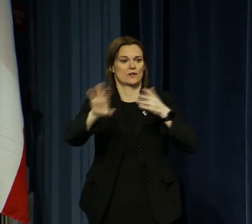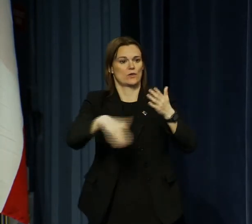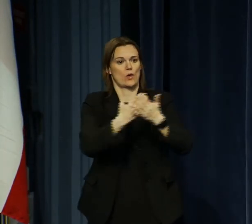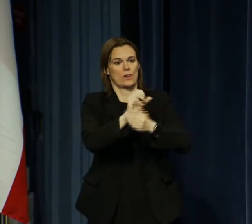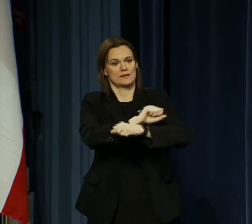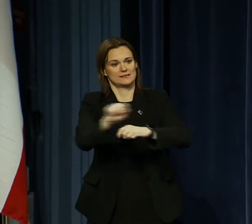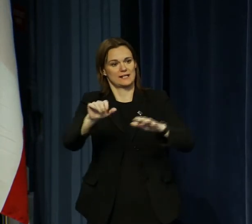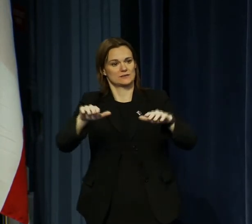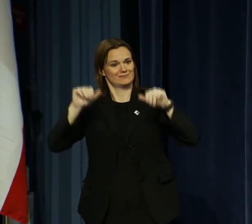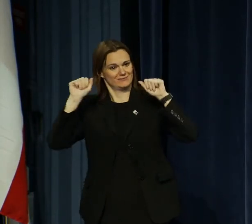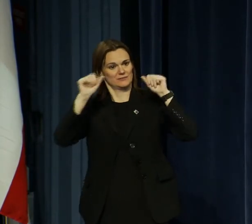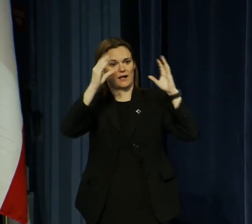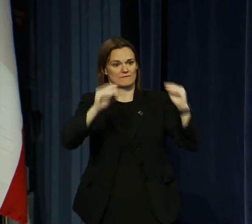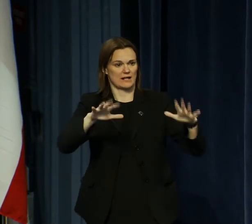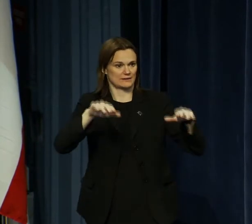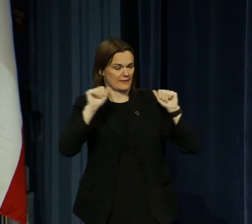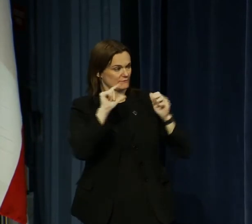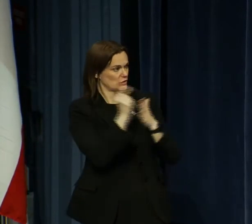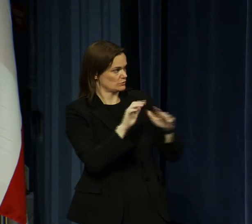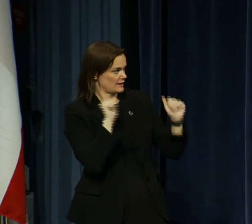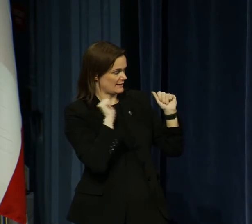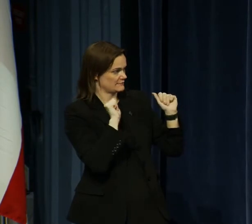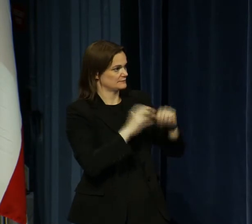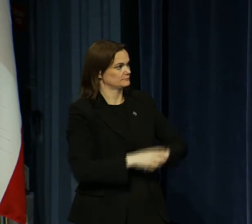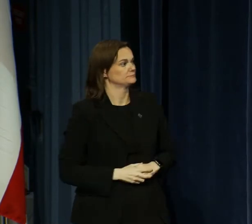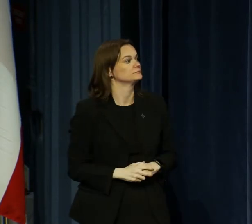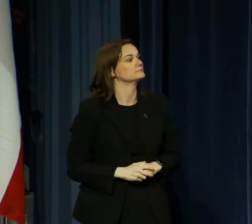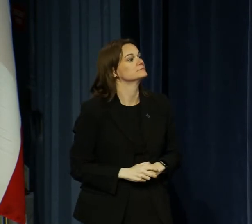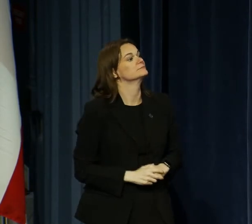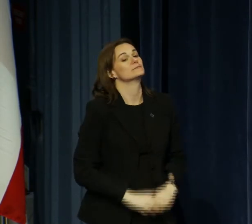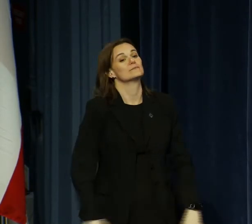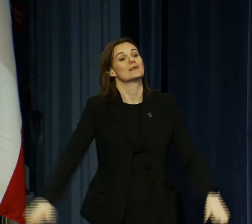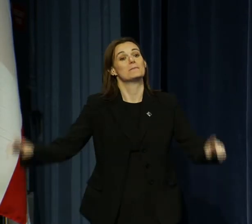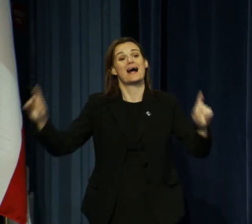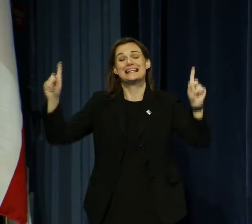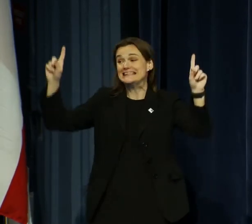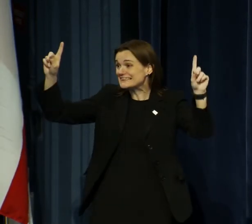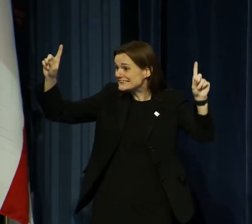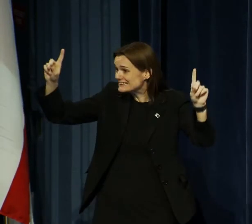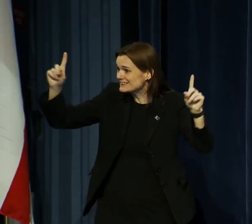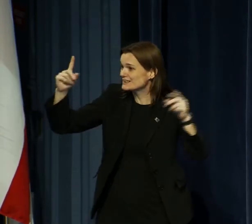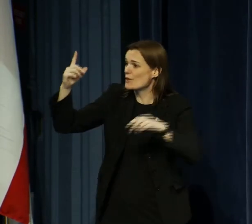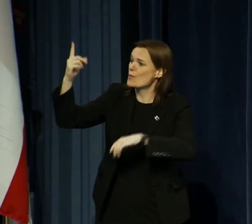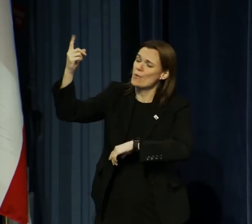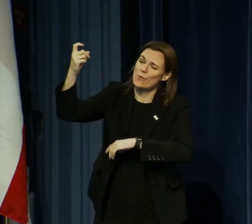Anthony Richards.